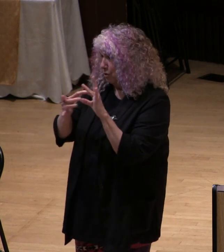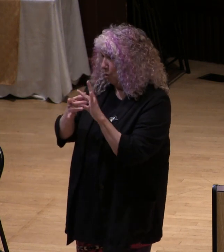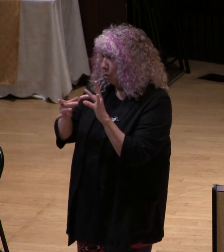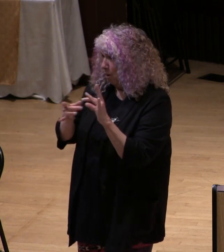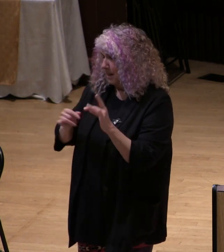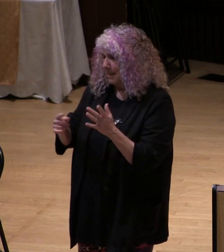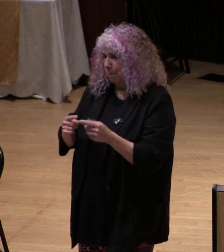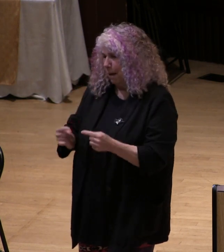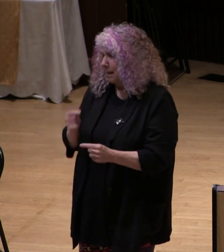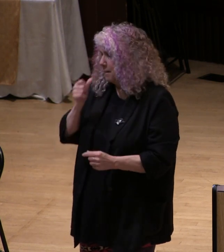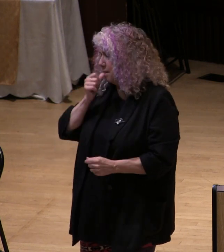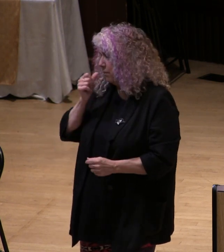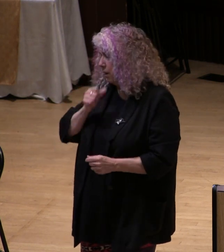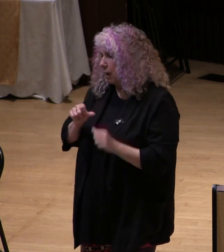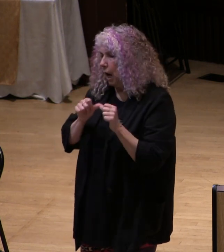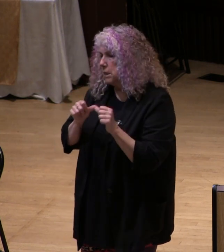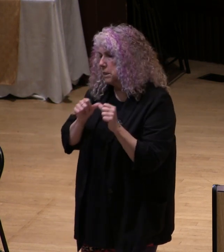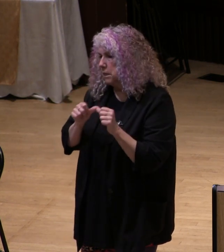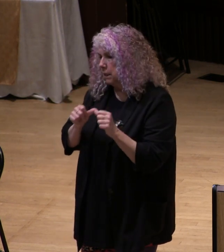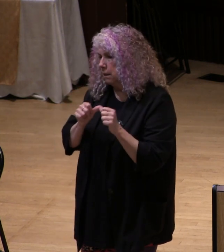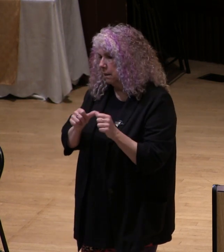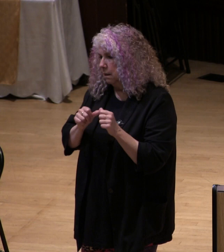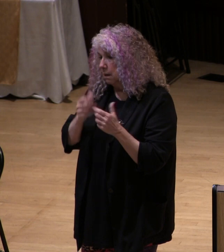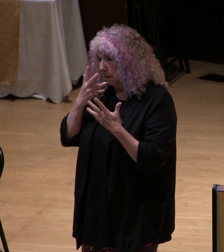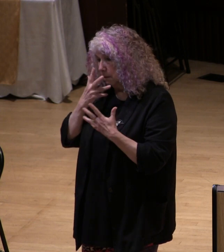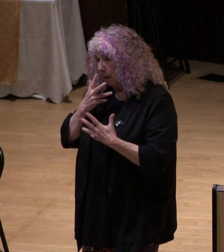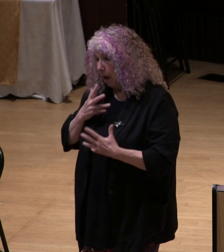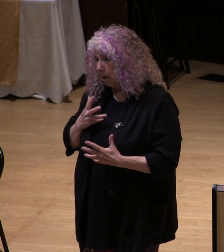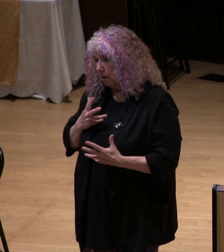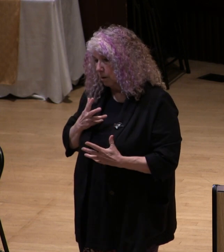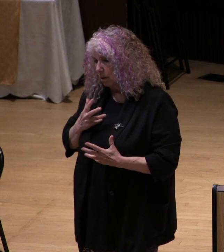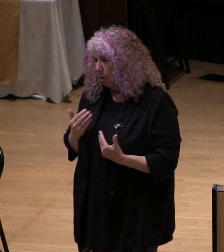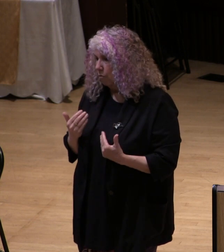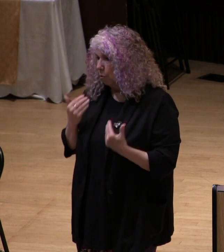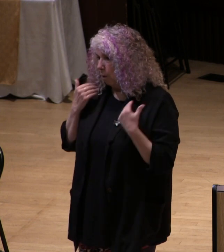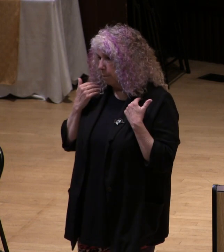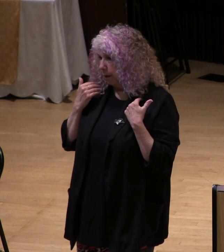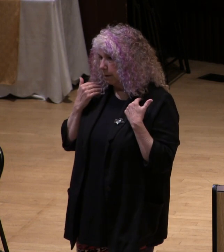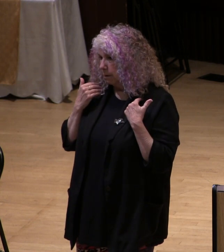of pain and suffering are constant and sad and